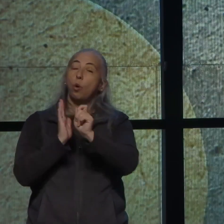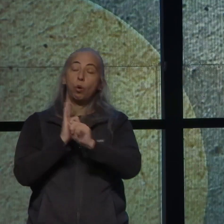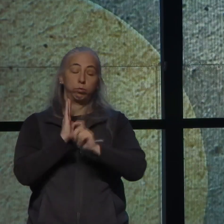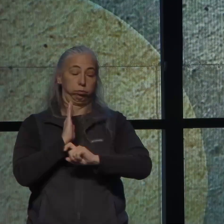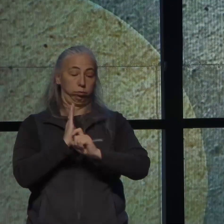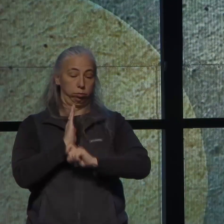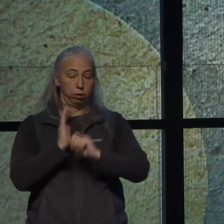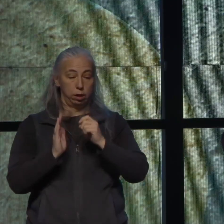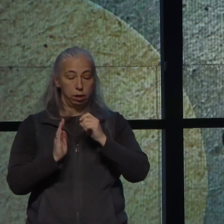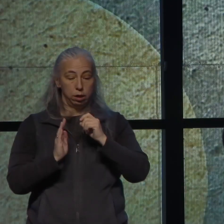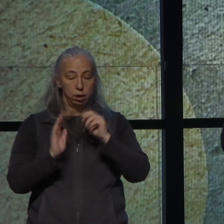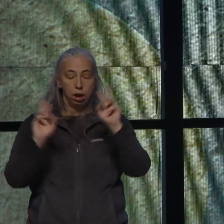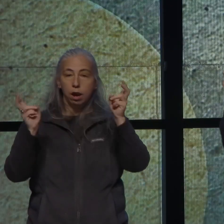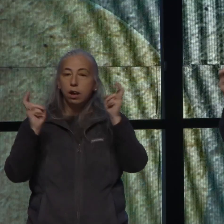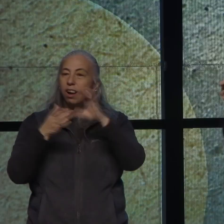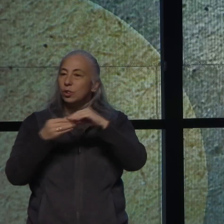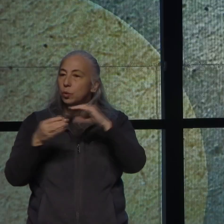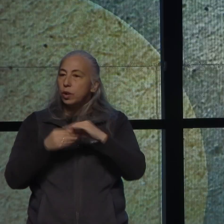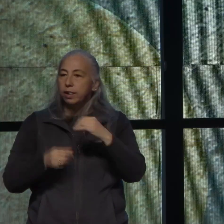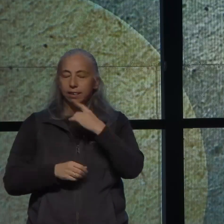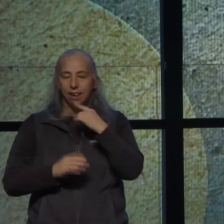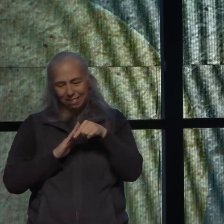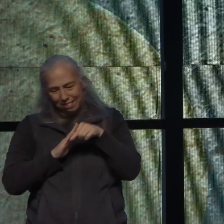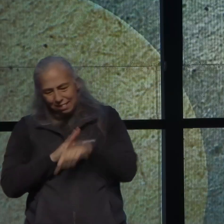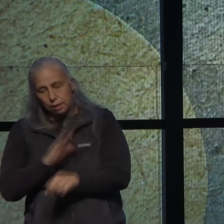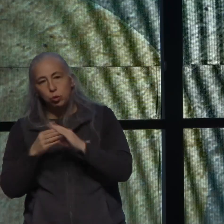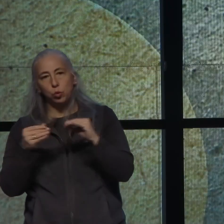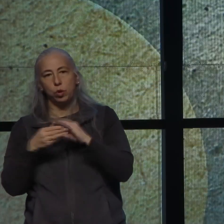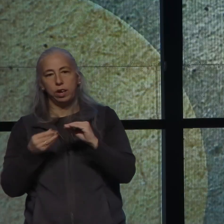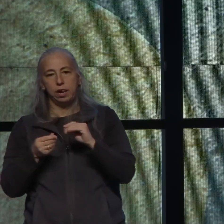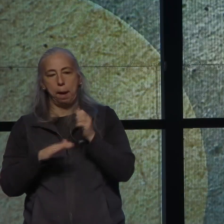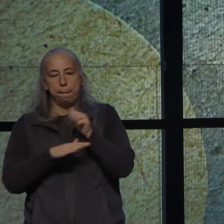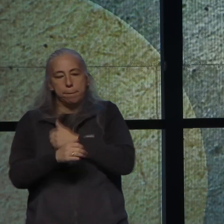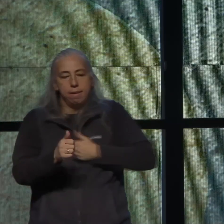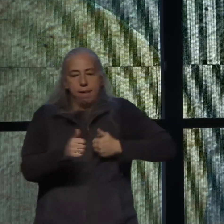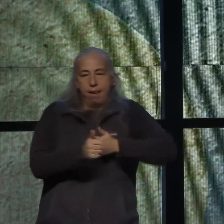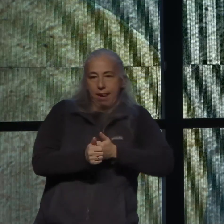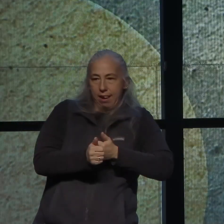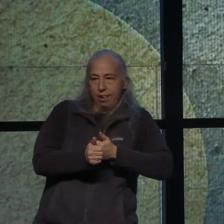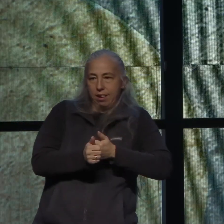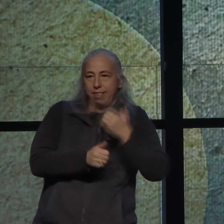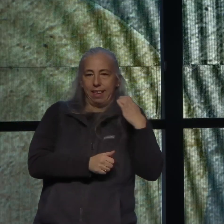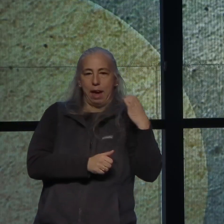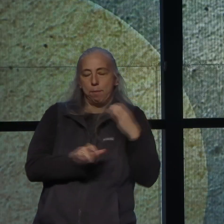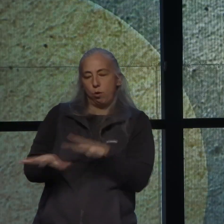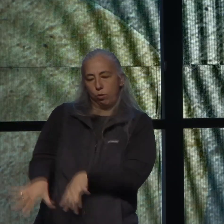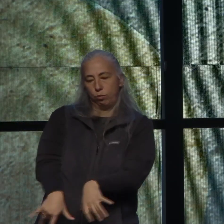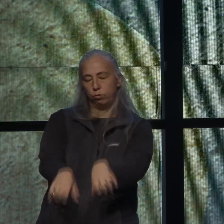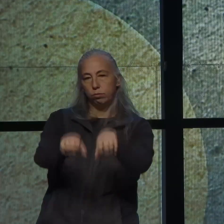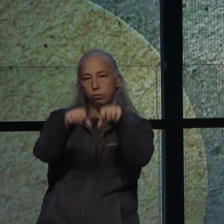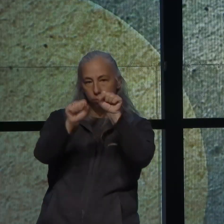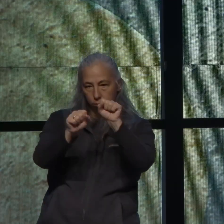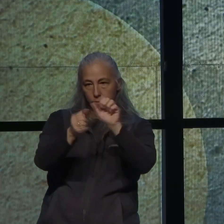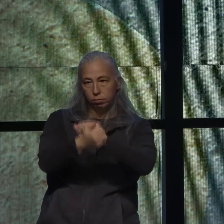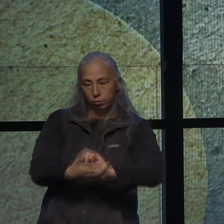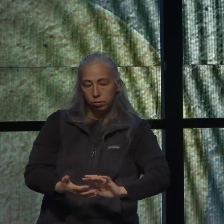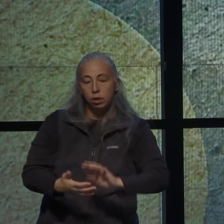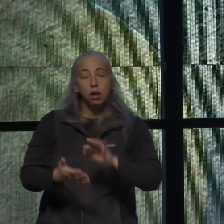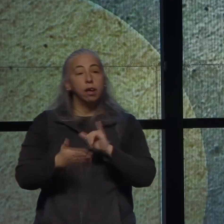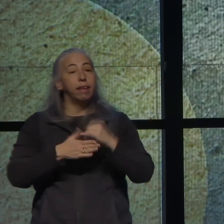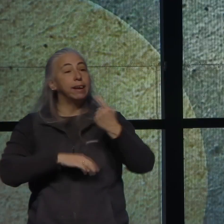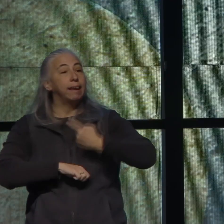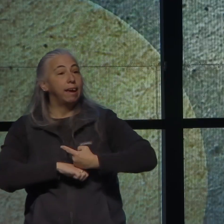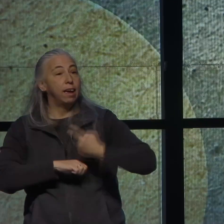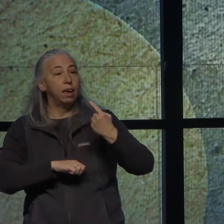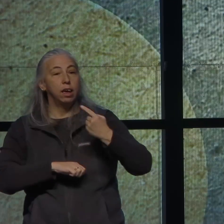White Christian Nationalism, the Deep Story Behind the Capitol Insurrection. And he talks about how that day it